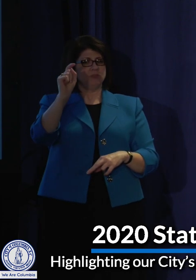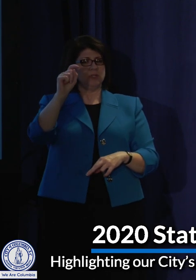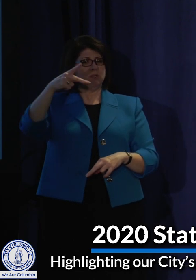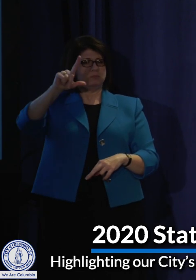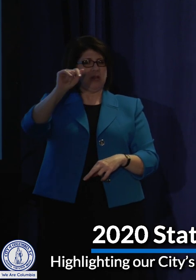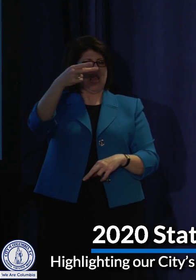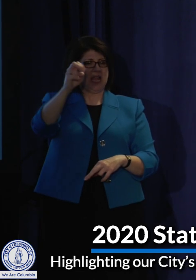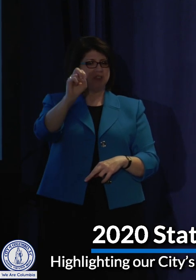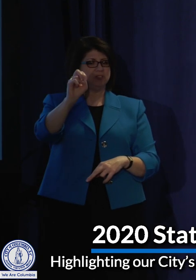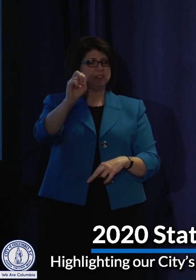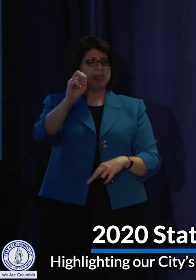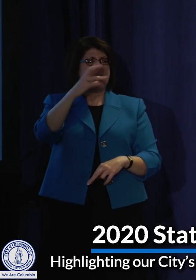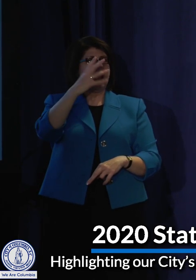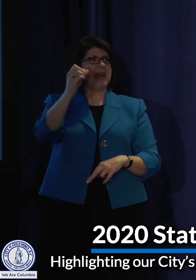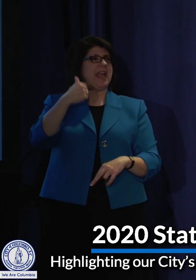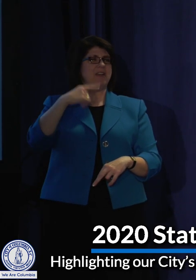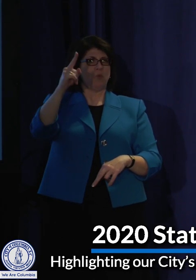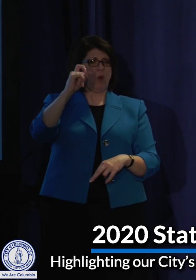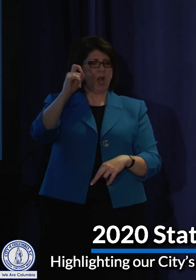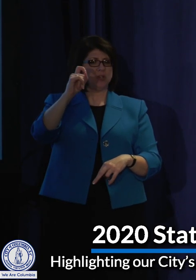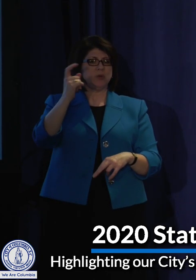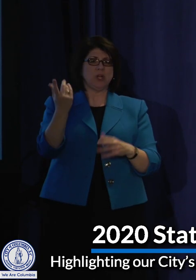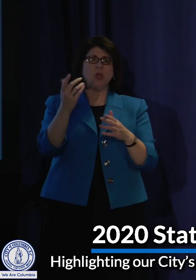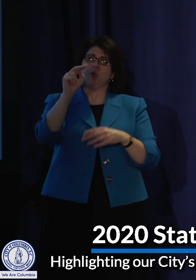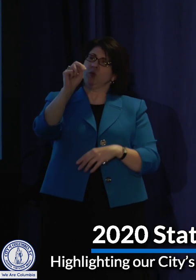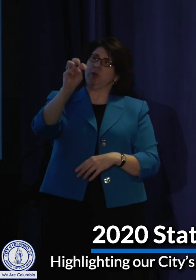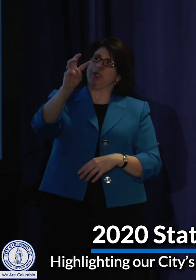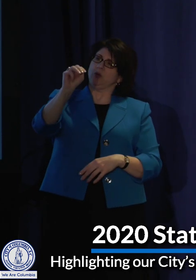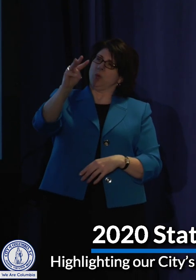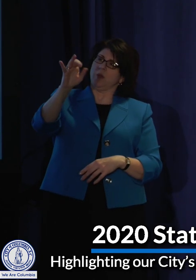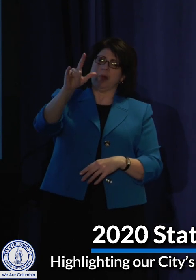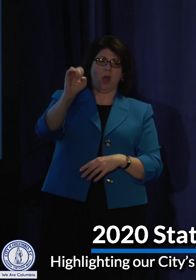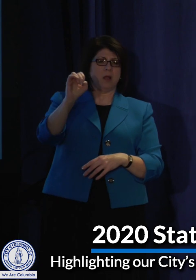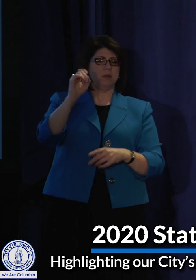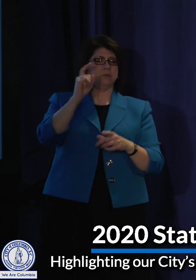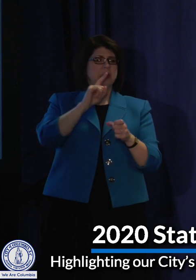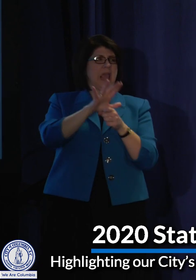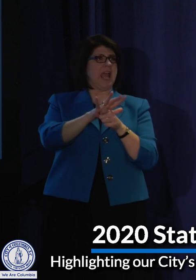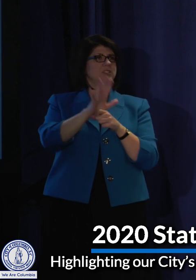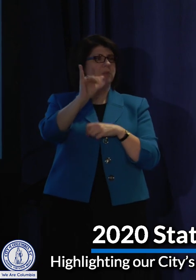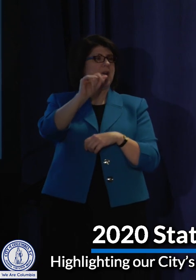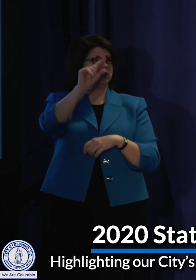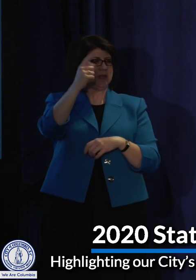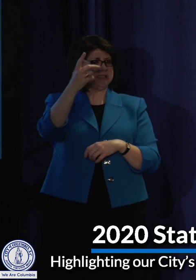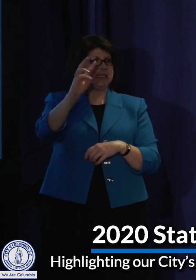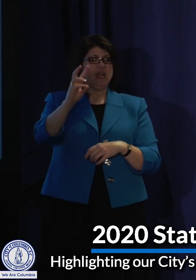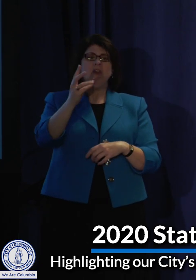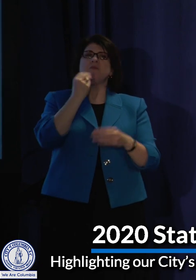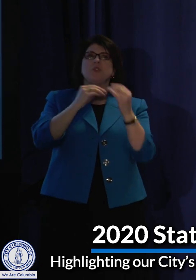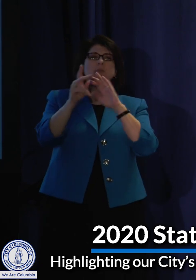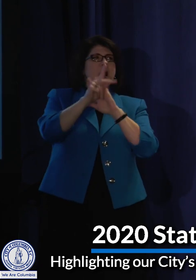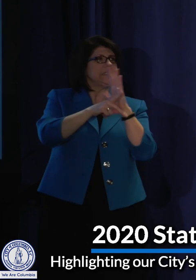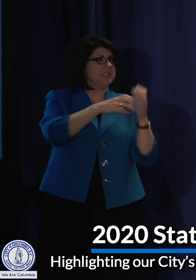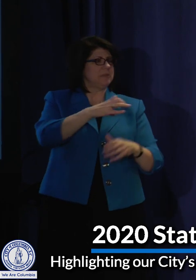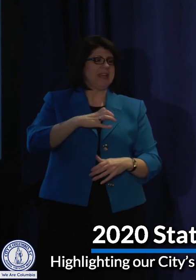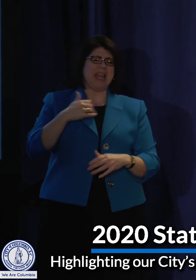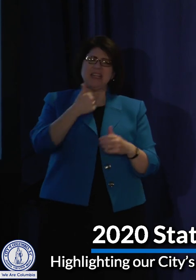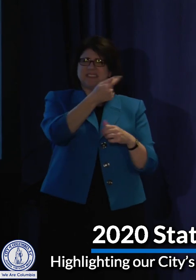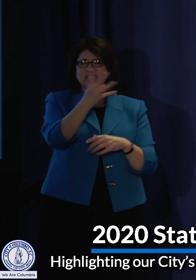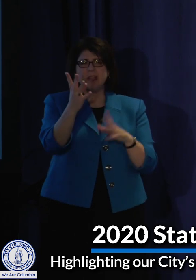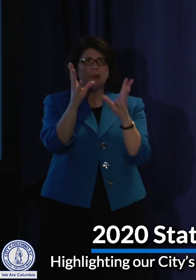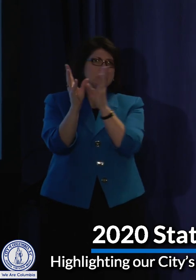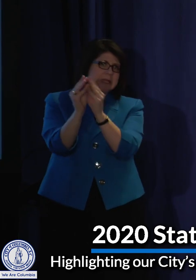supported by 100% renewable energy by 2036. Our Food Policy Committee conducted several community meetings